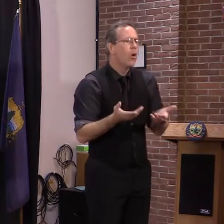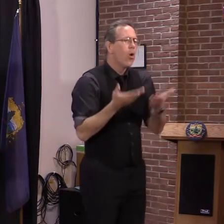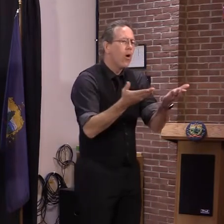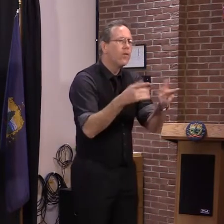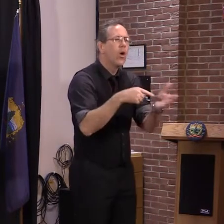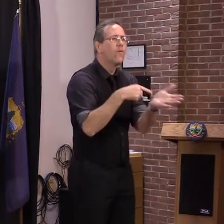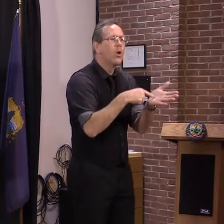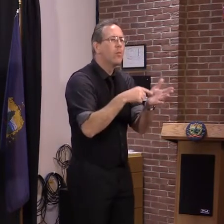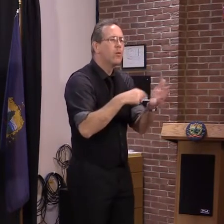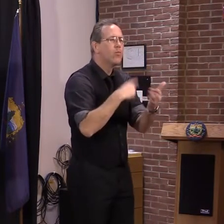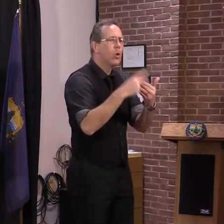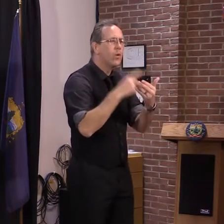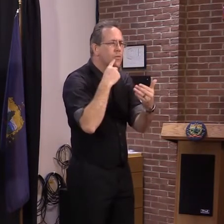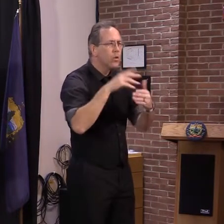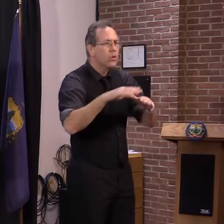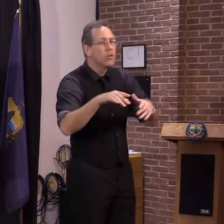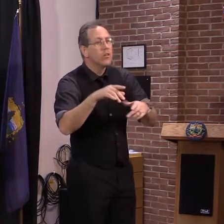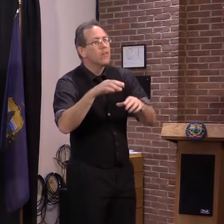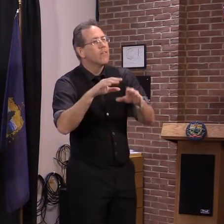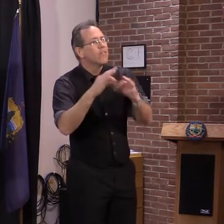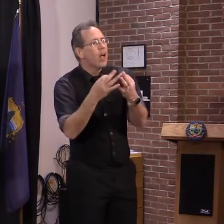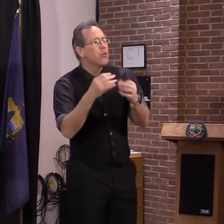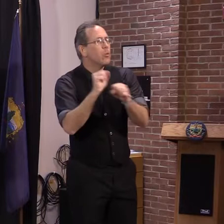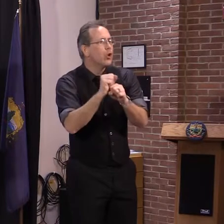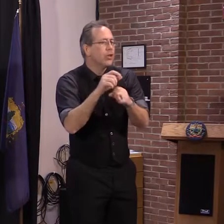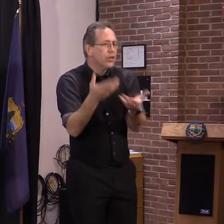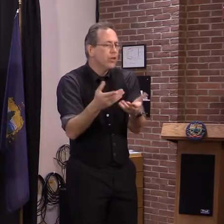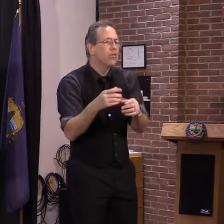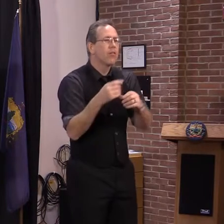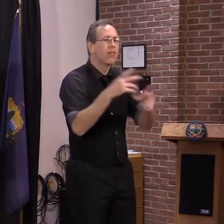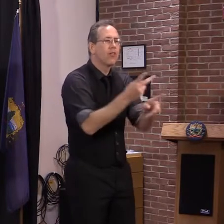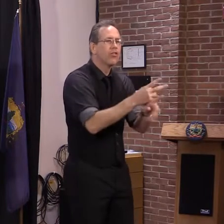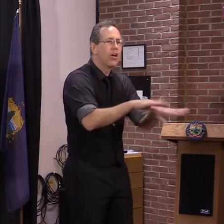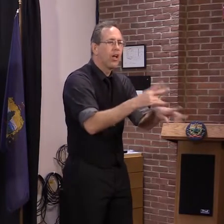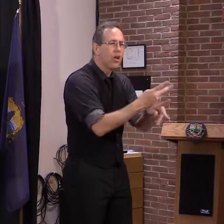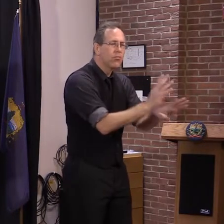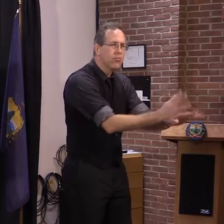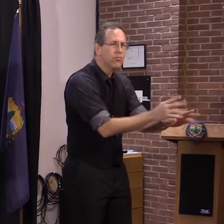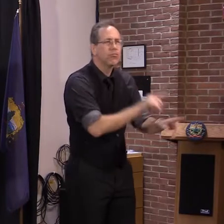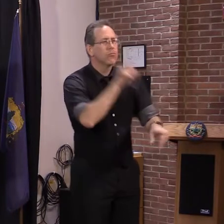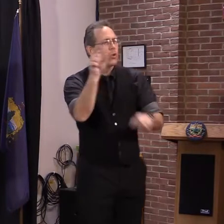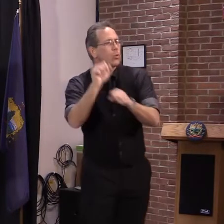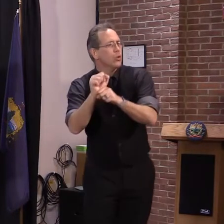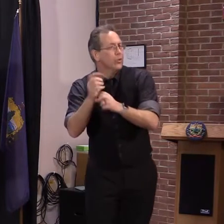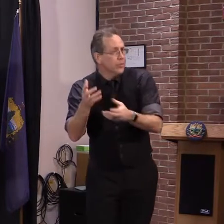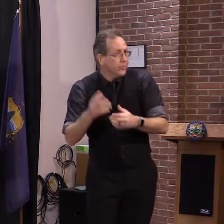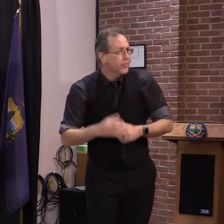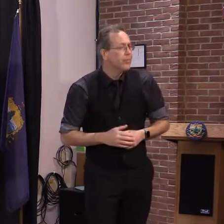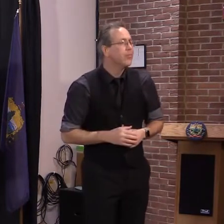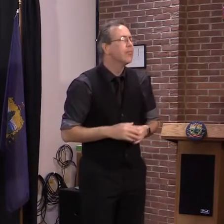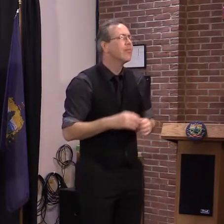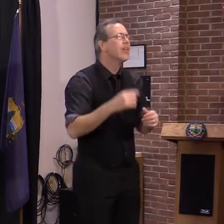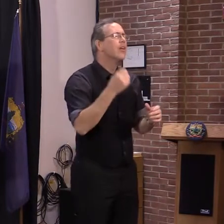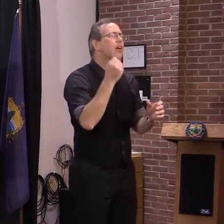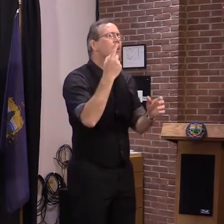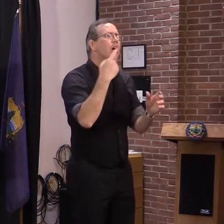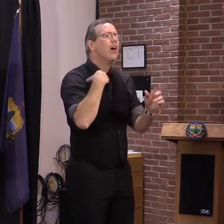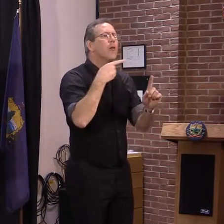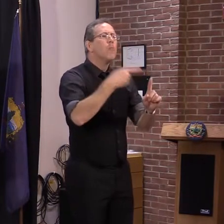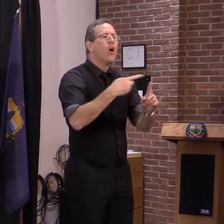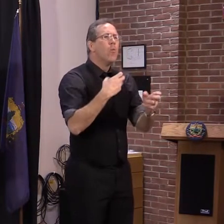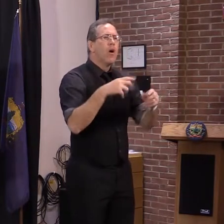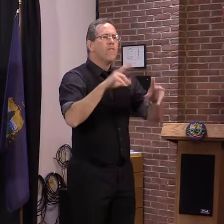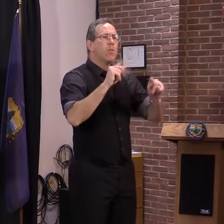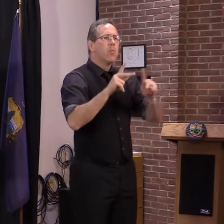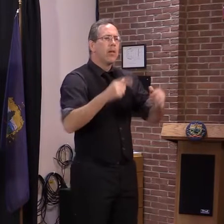childcare services. In closing, we all want Vermont to be an affordable place to live, and the governor's proposed package